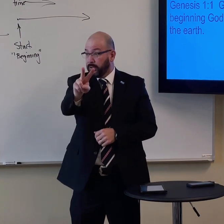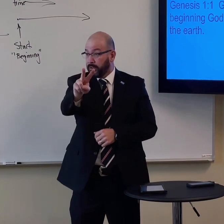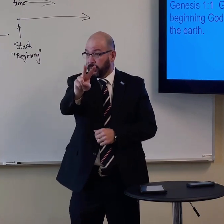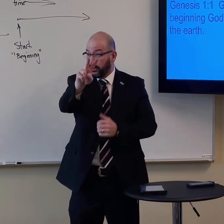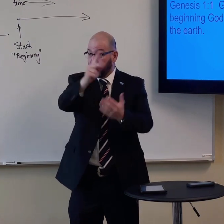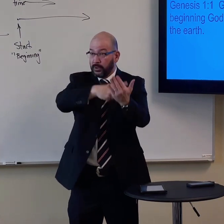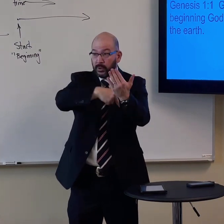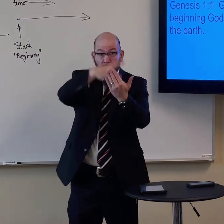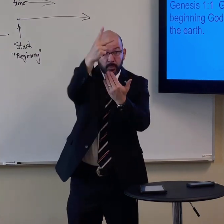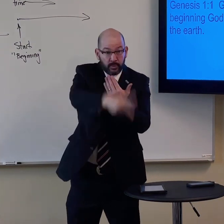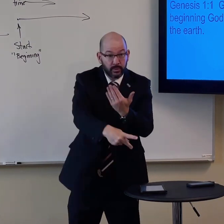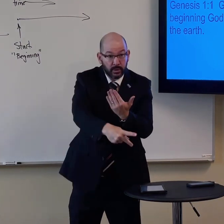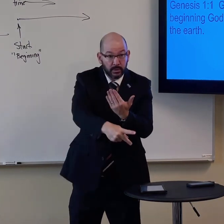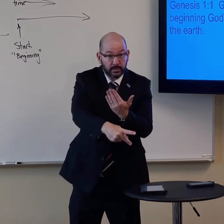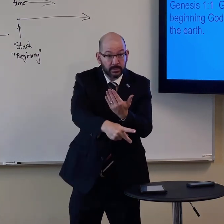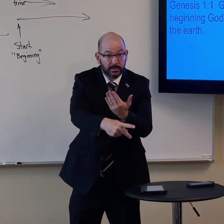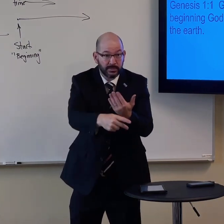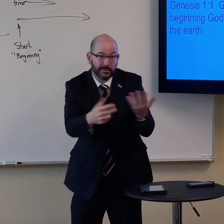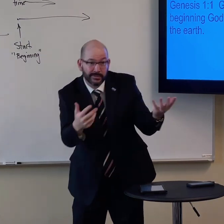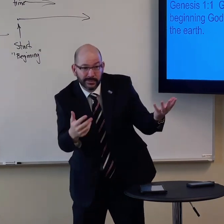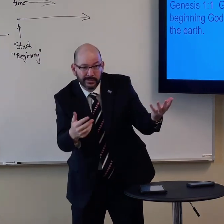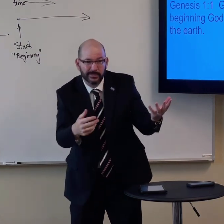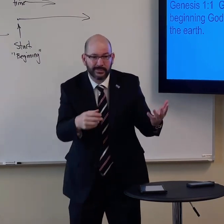Yeah. Television programs supports this also.